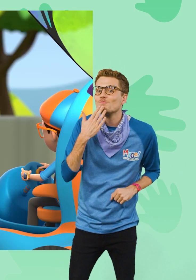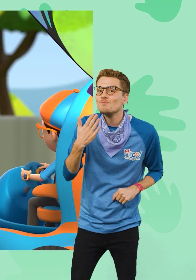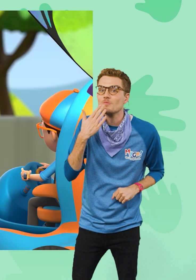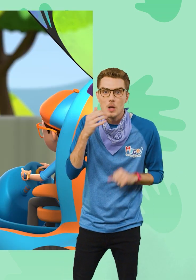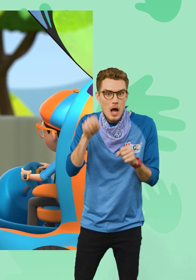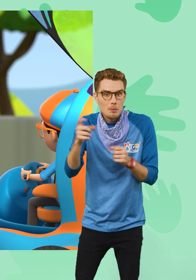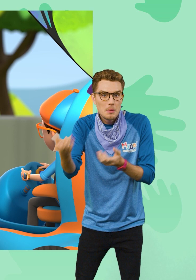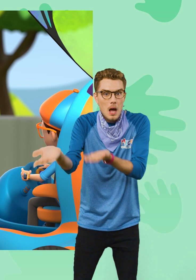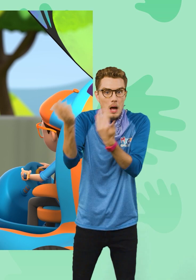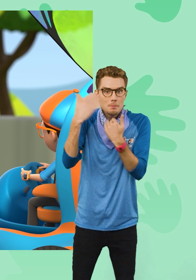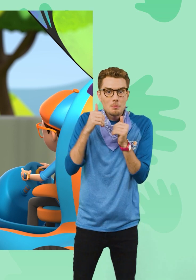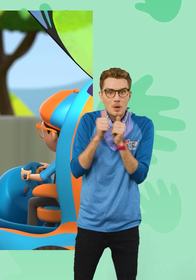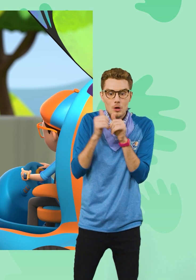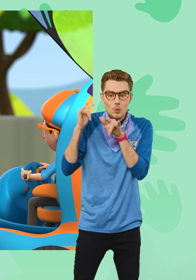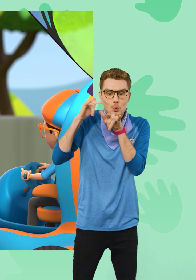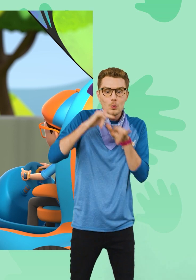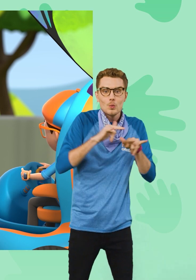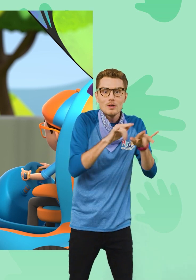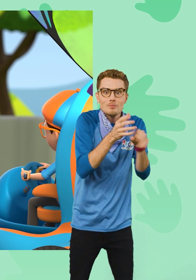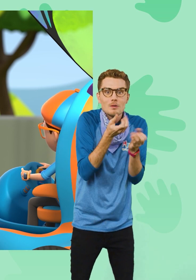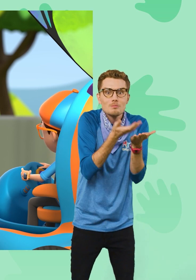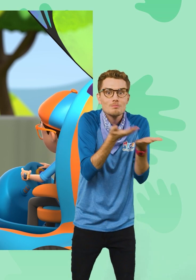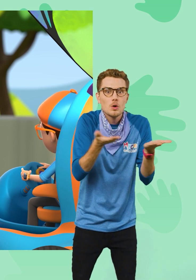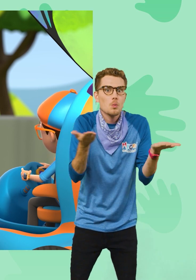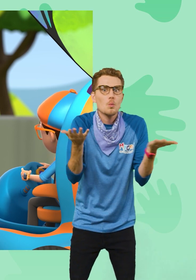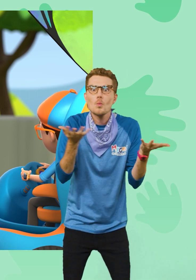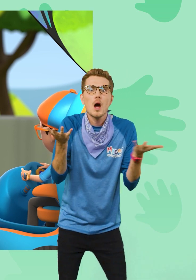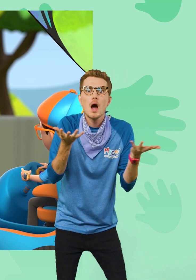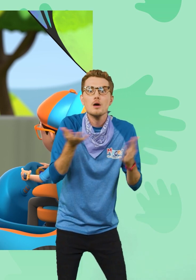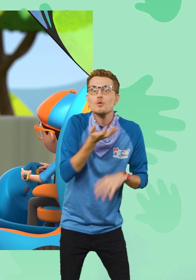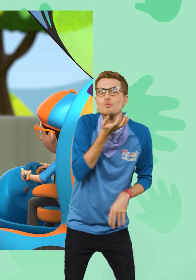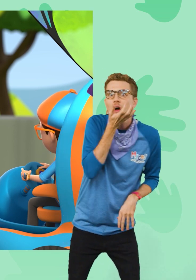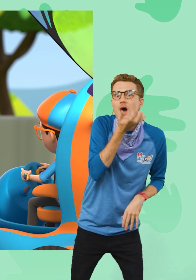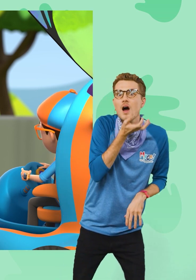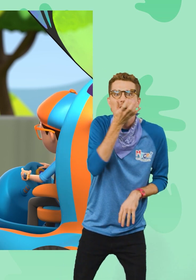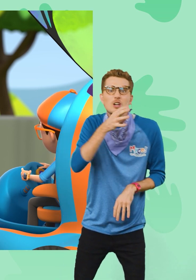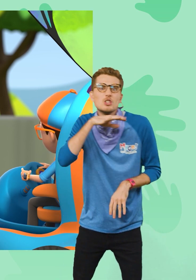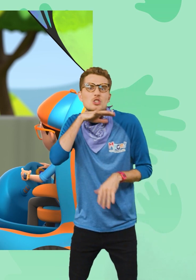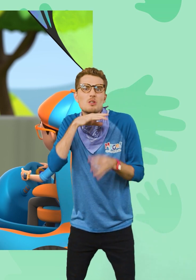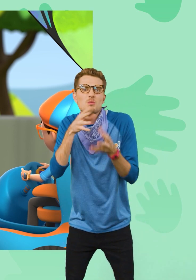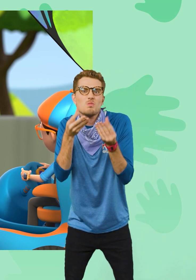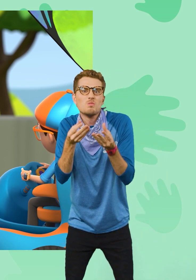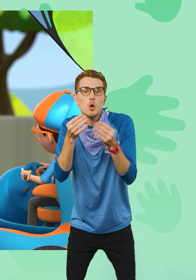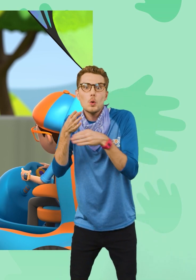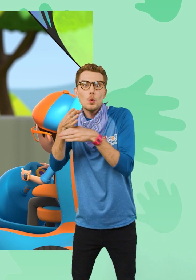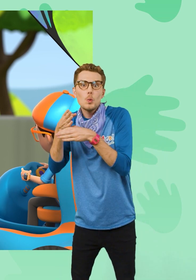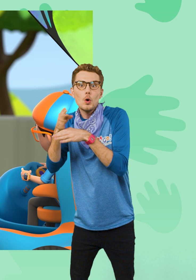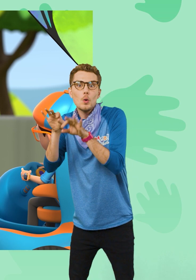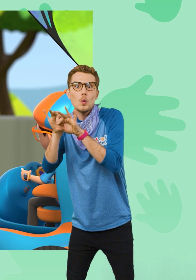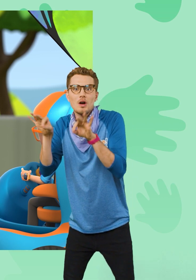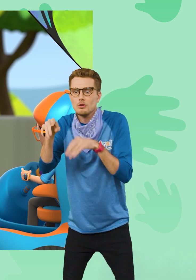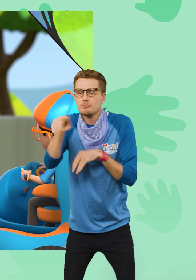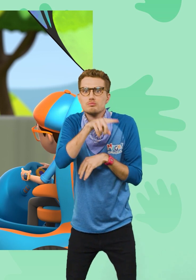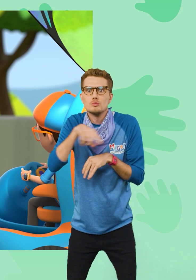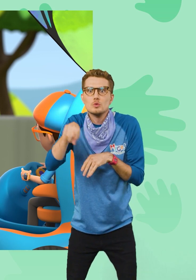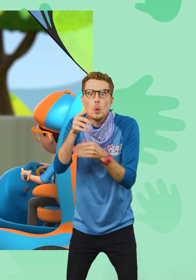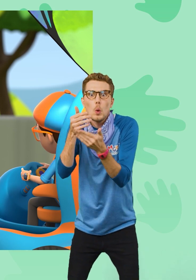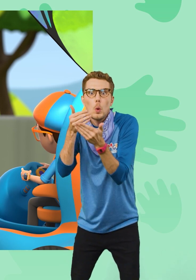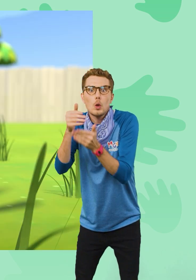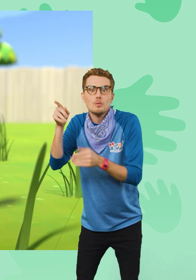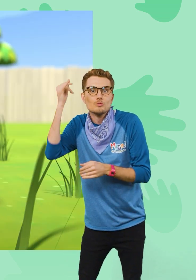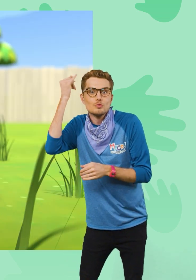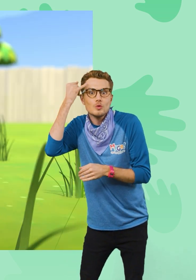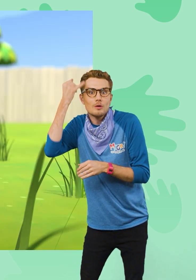Aw, thanks, D.Bo. Now, Blippi, can you come with me to get supplies? Grass, mud and twigs. They're all near